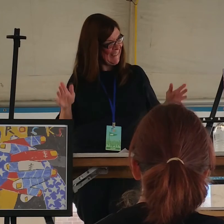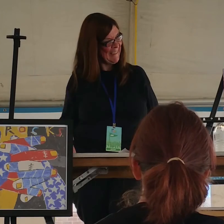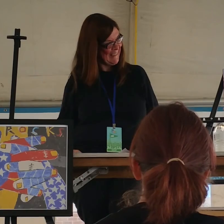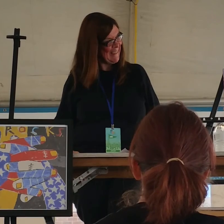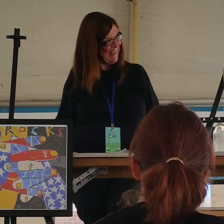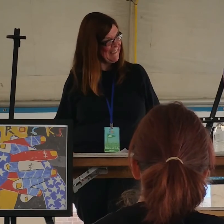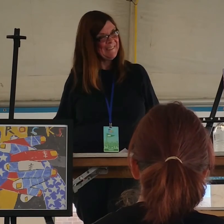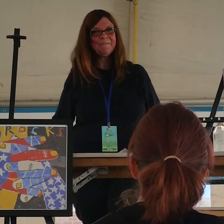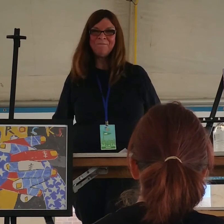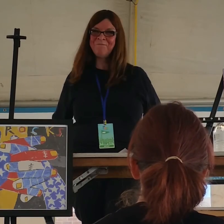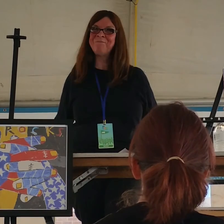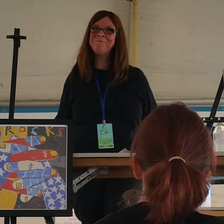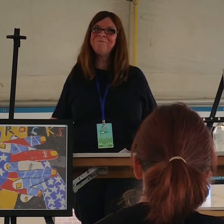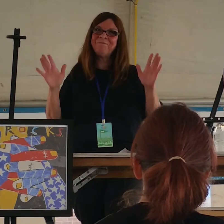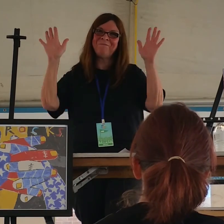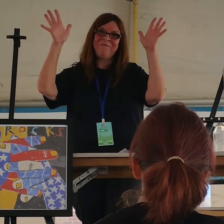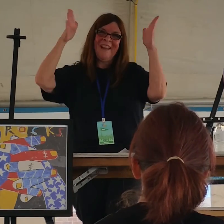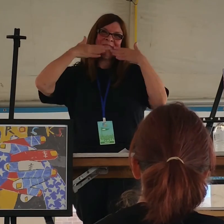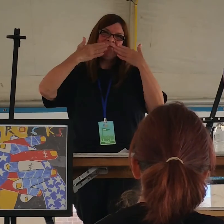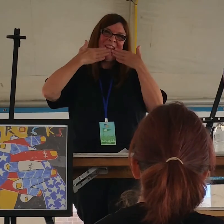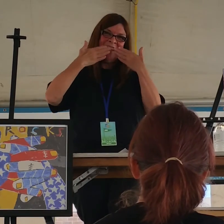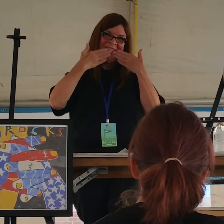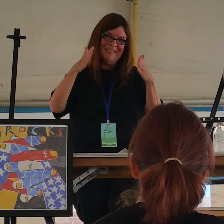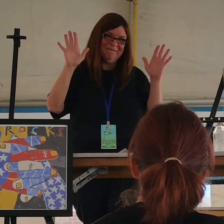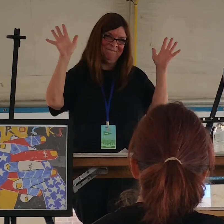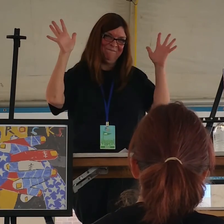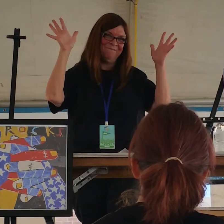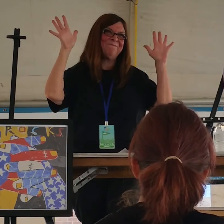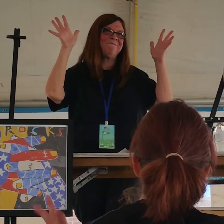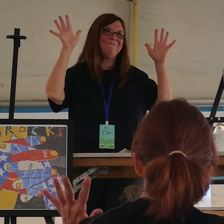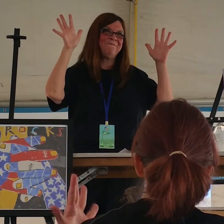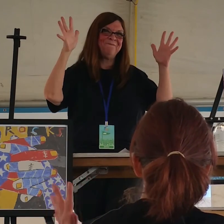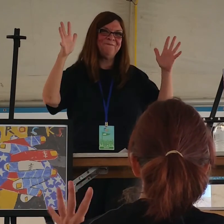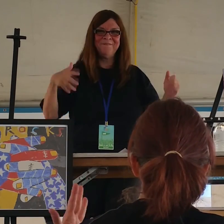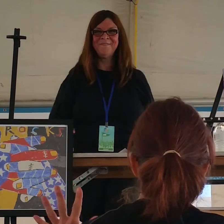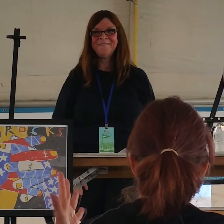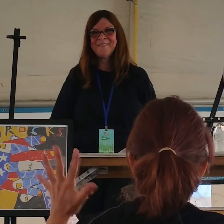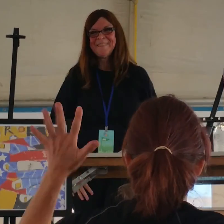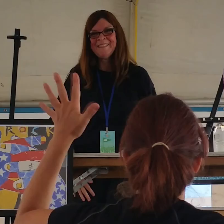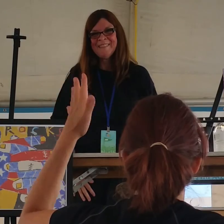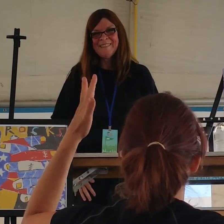Okay, so I think that's it for today. I really appreciate you coming. Thank you very much.